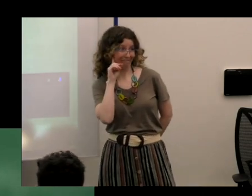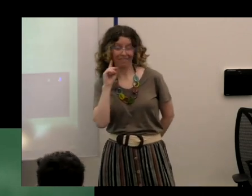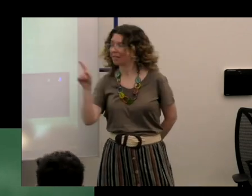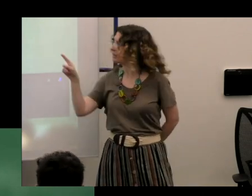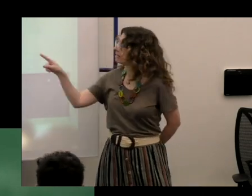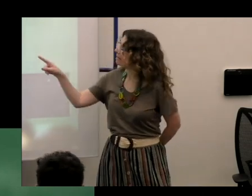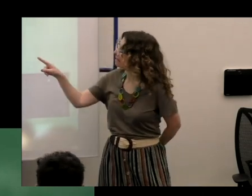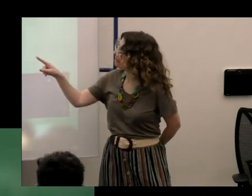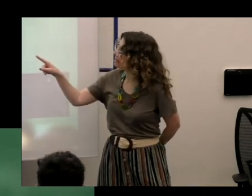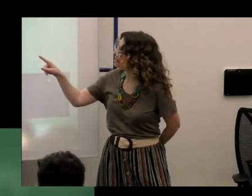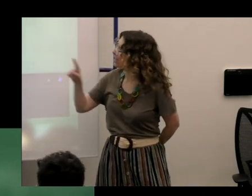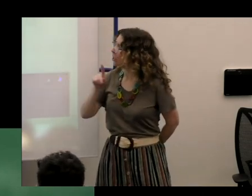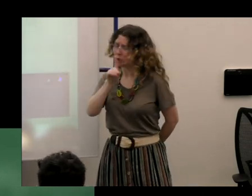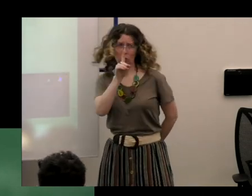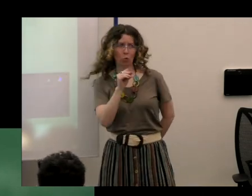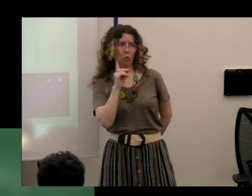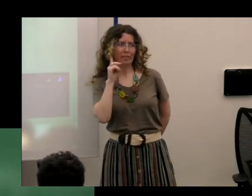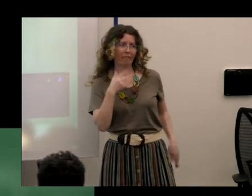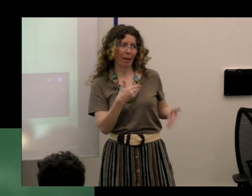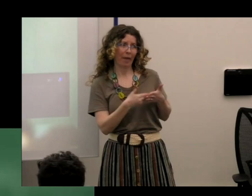And do deaf, look at this.